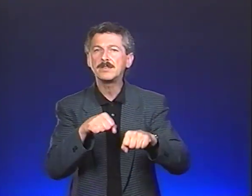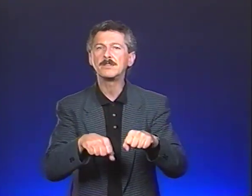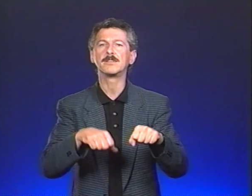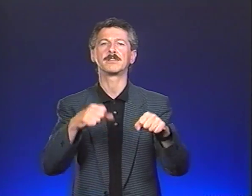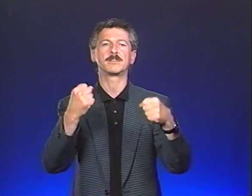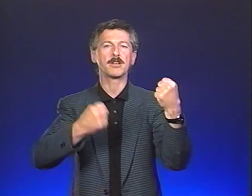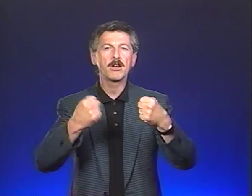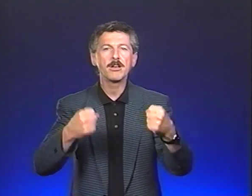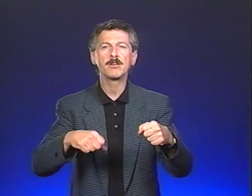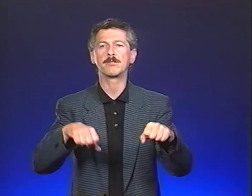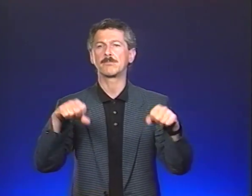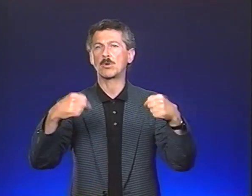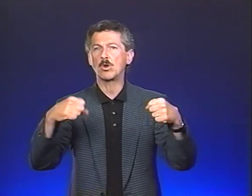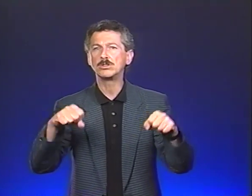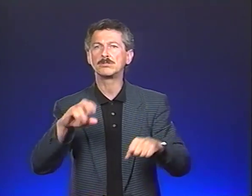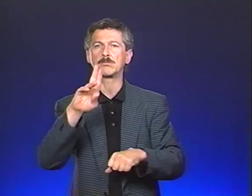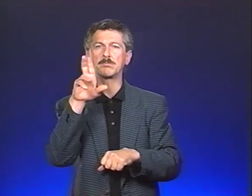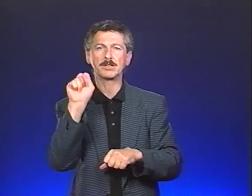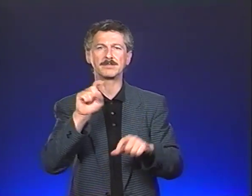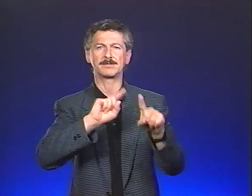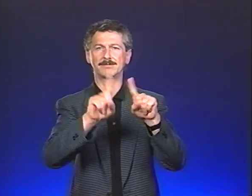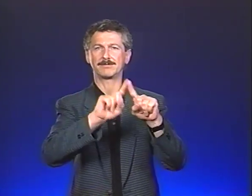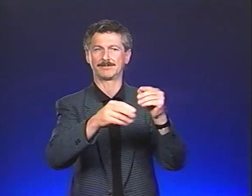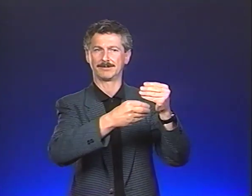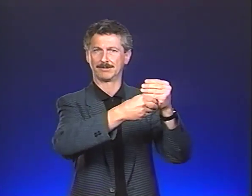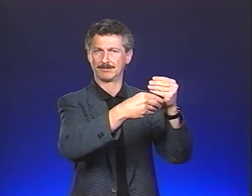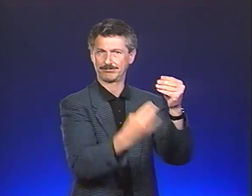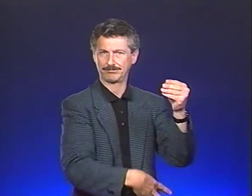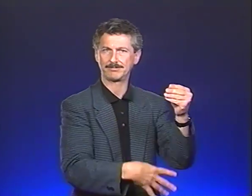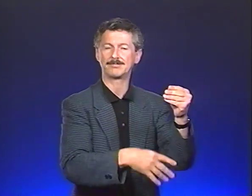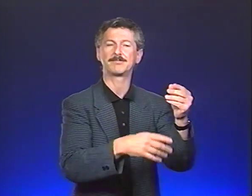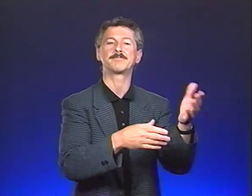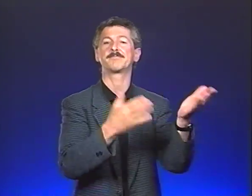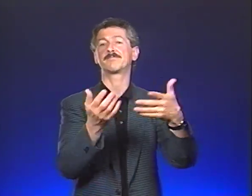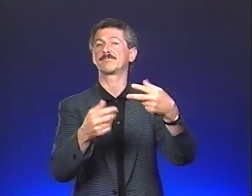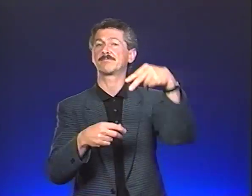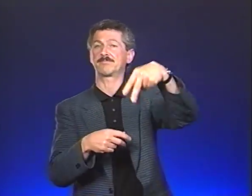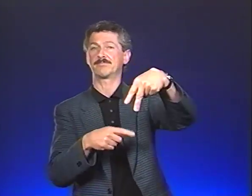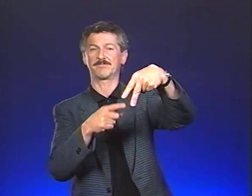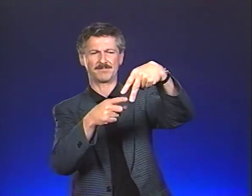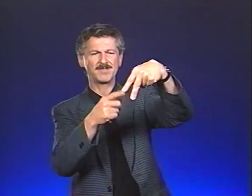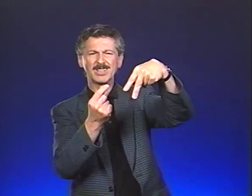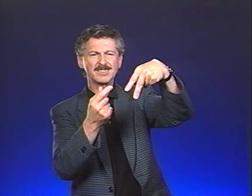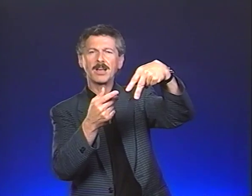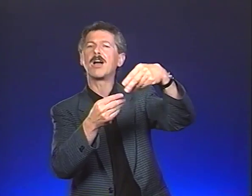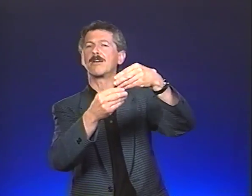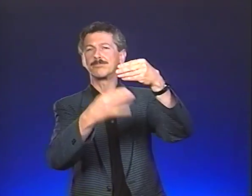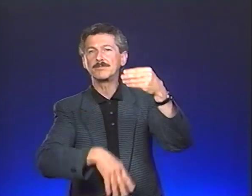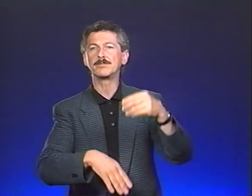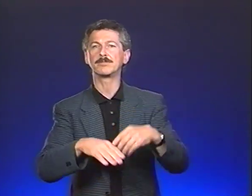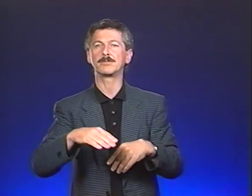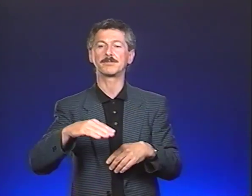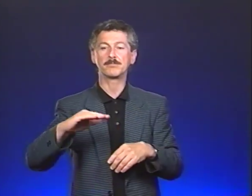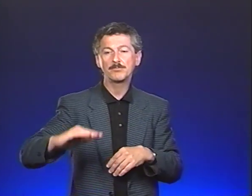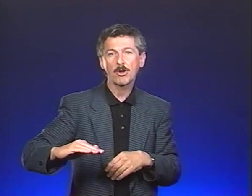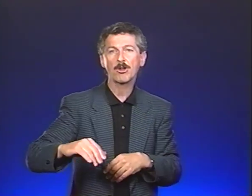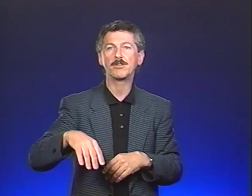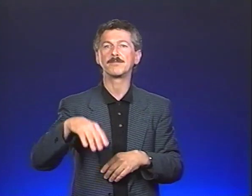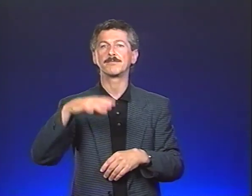classifier, which can represent a bicycle, a motorcycle, a car, or a bus. This classifier can represent